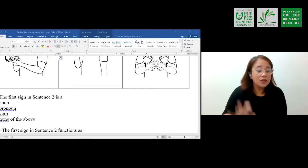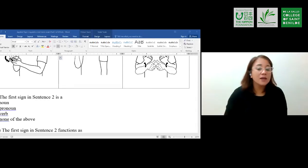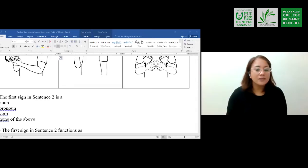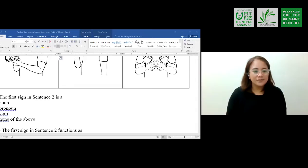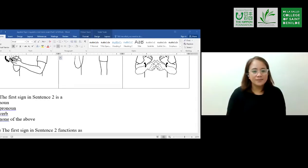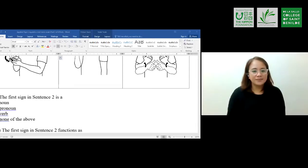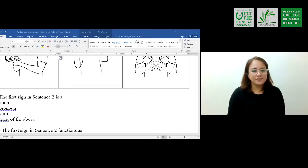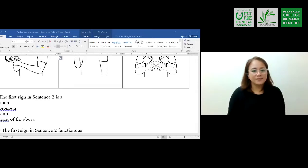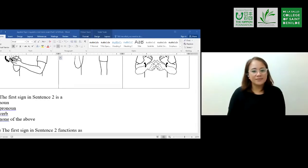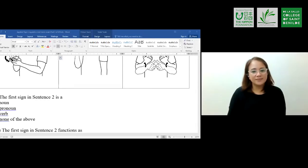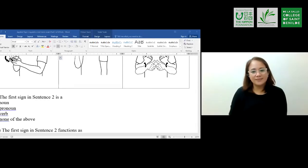Okay.